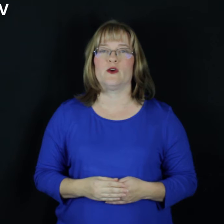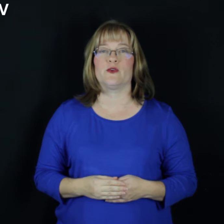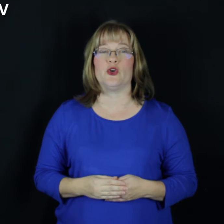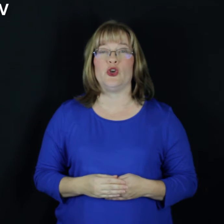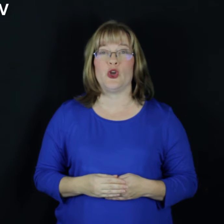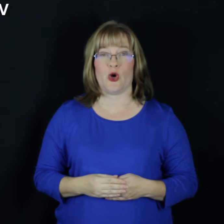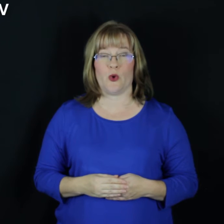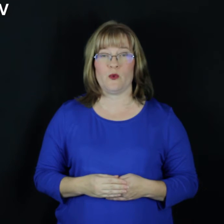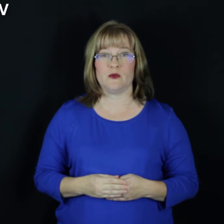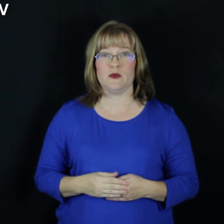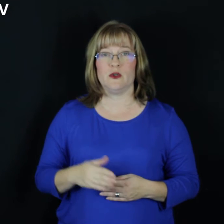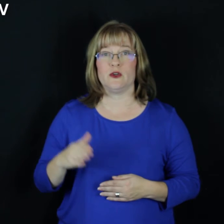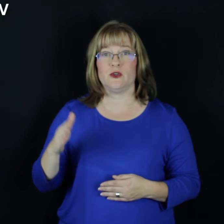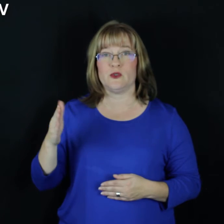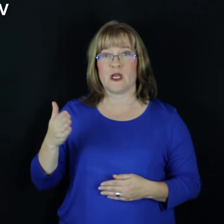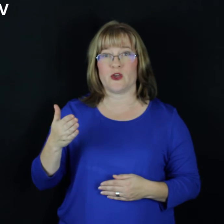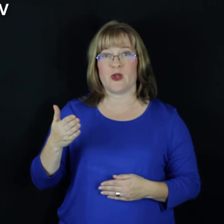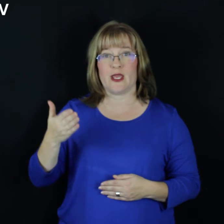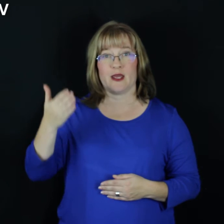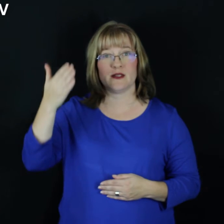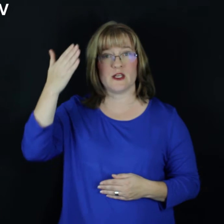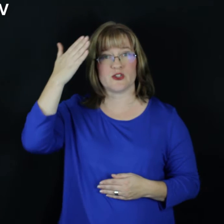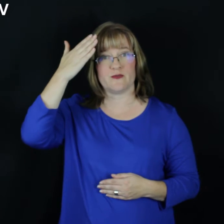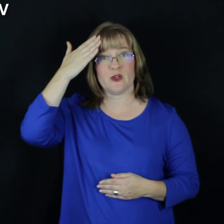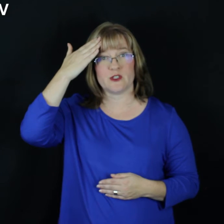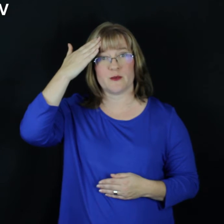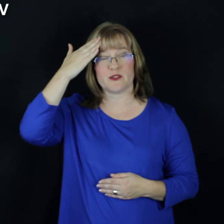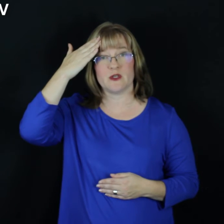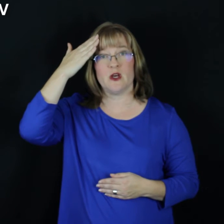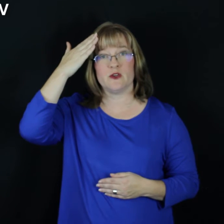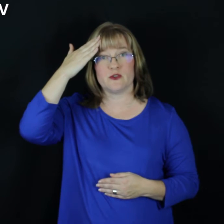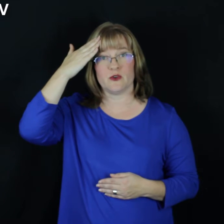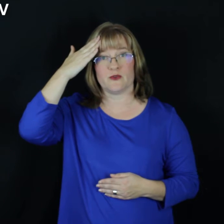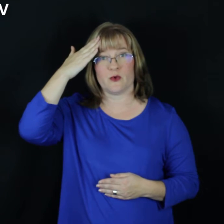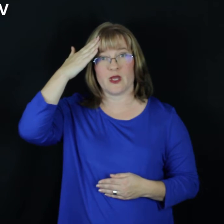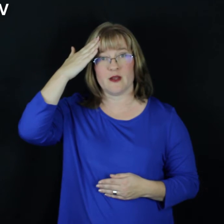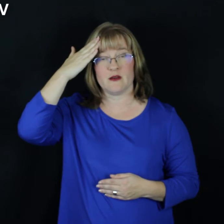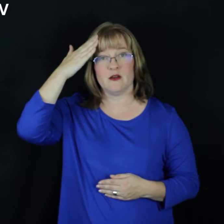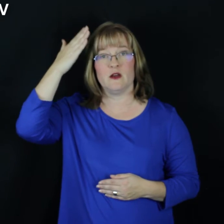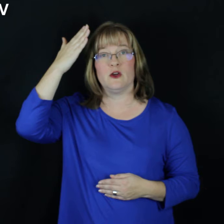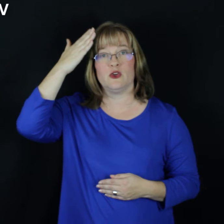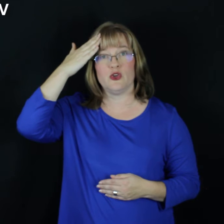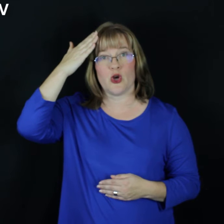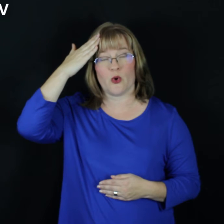For no, you take your hand, touch your fingertips to your forehead. No.